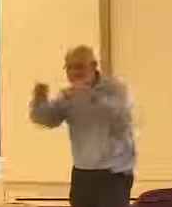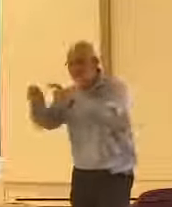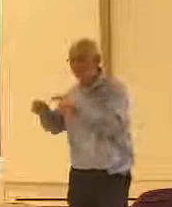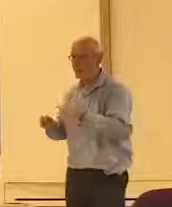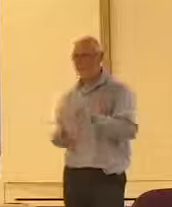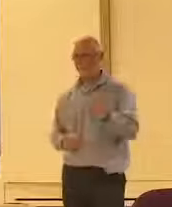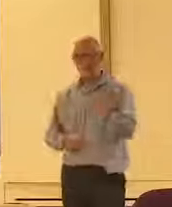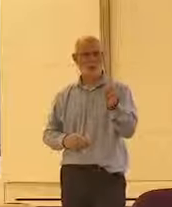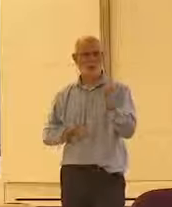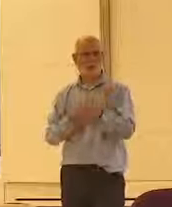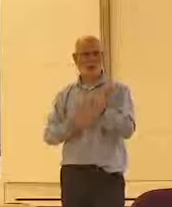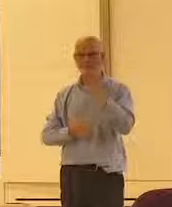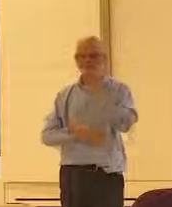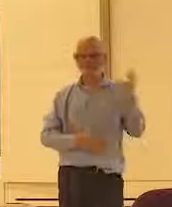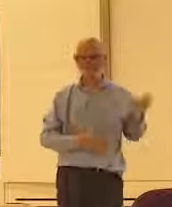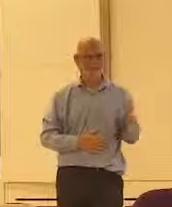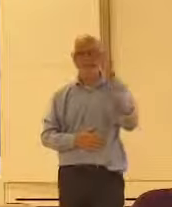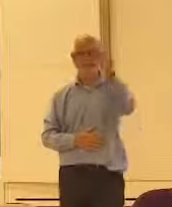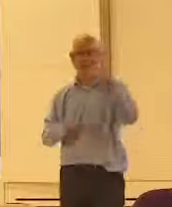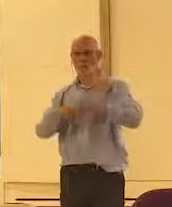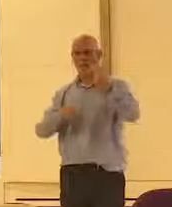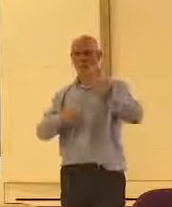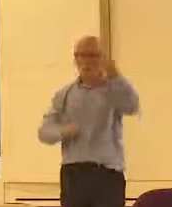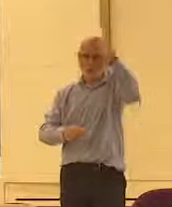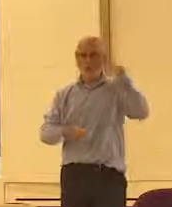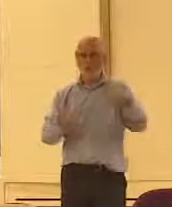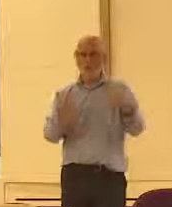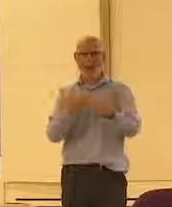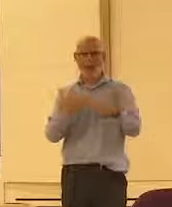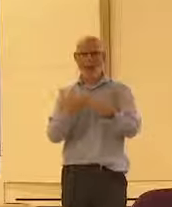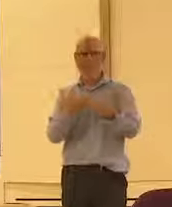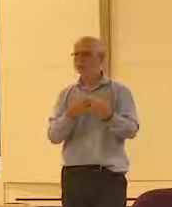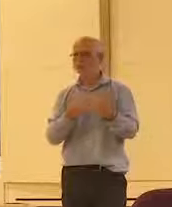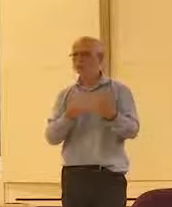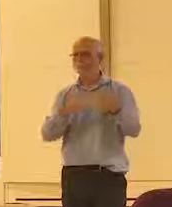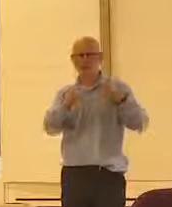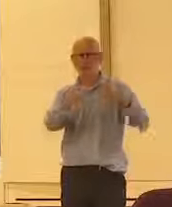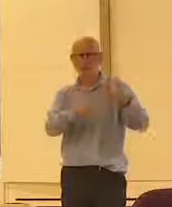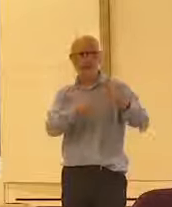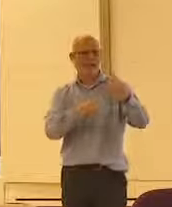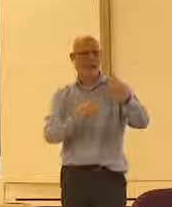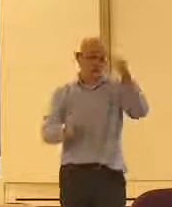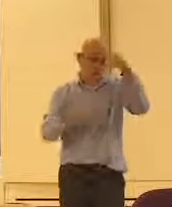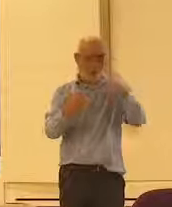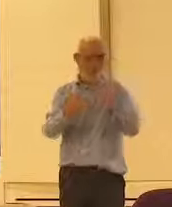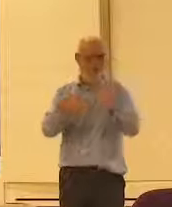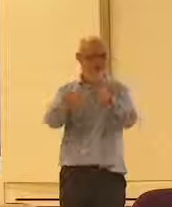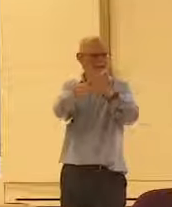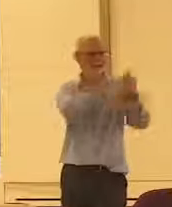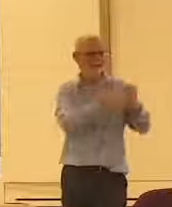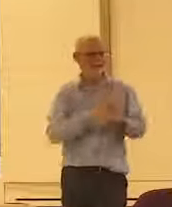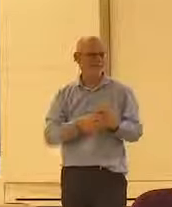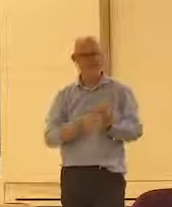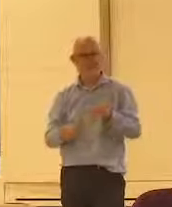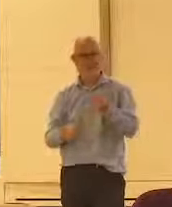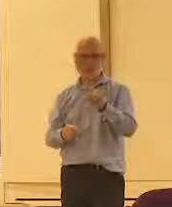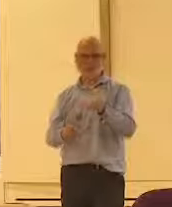They do research and they don't get the answers. What's wrong with recruiting a deaf person who would